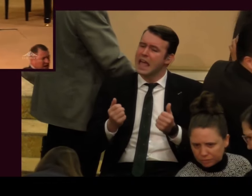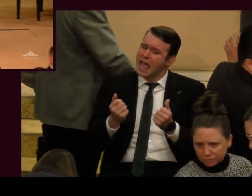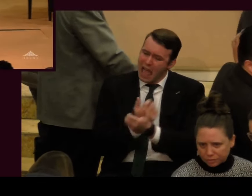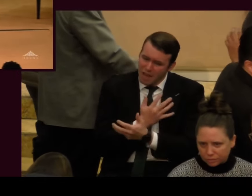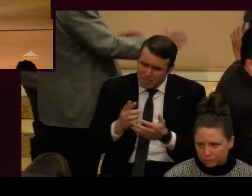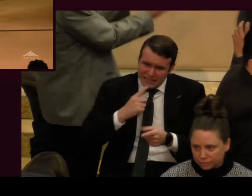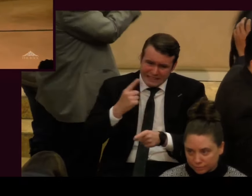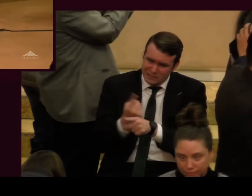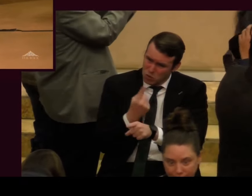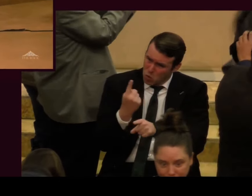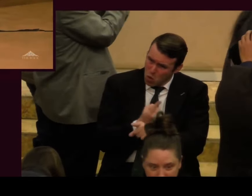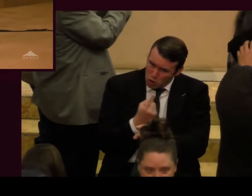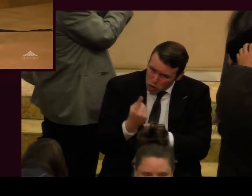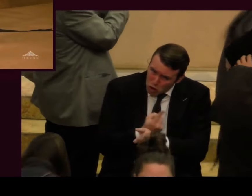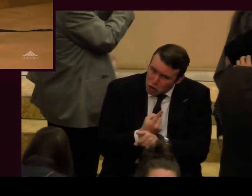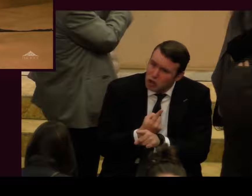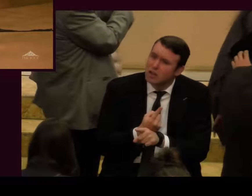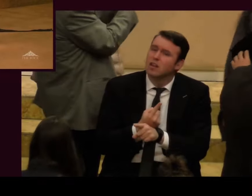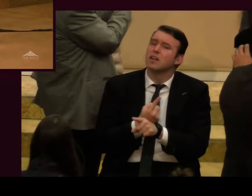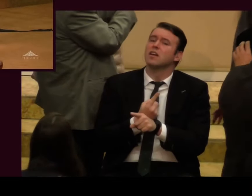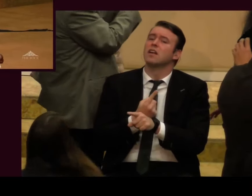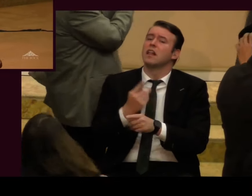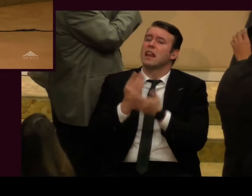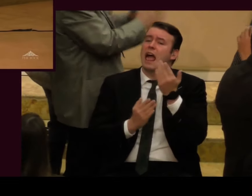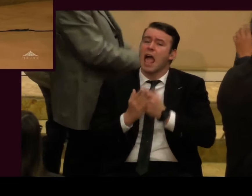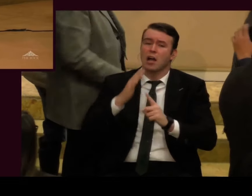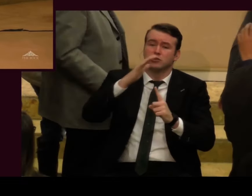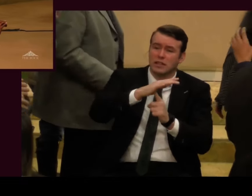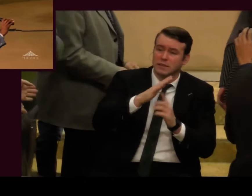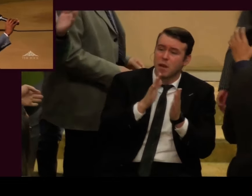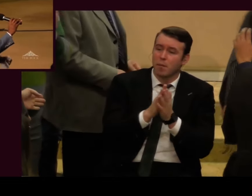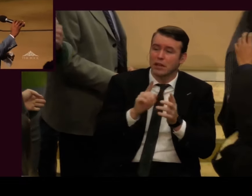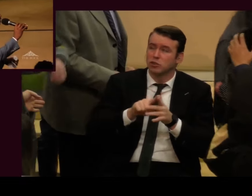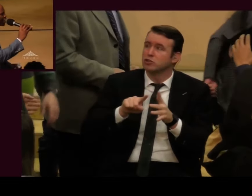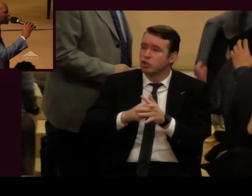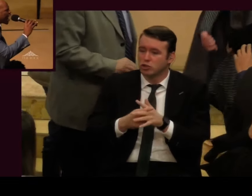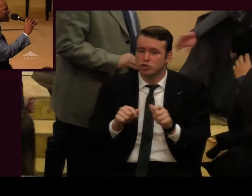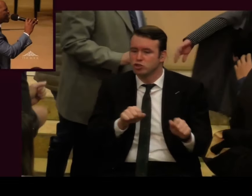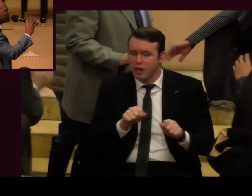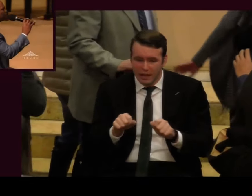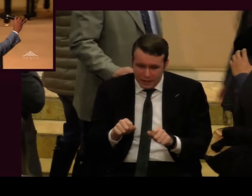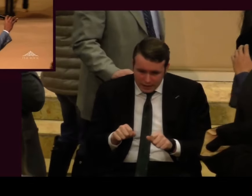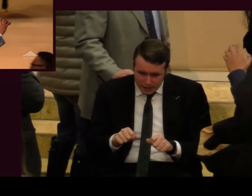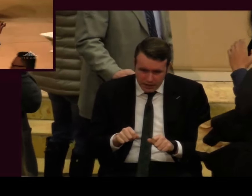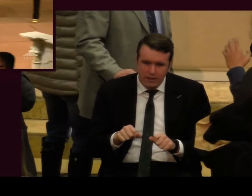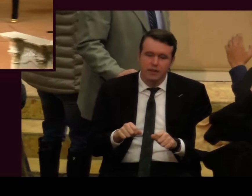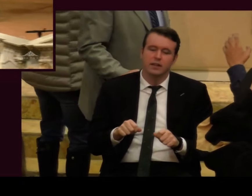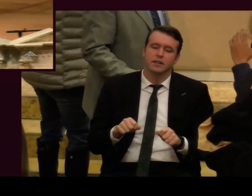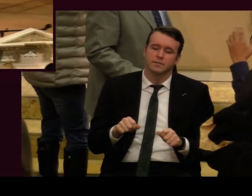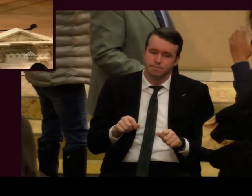Come on, everything's in order. Come on, lay hands on somebody and pray till it begins to shake.